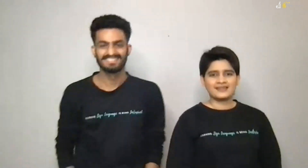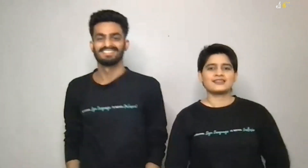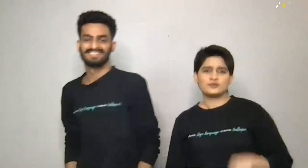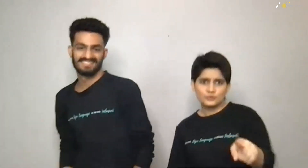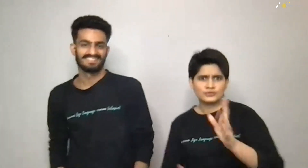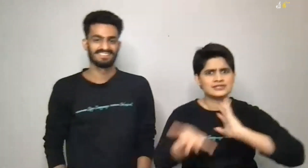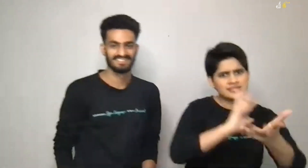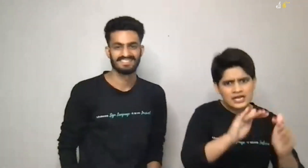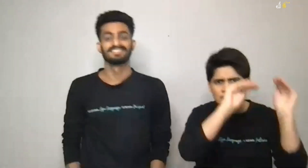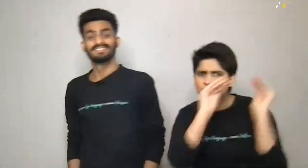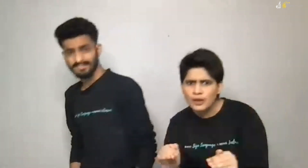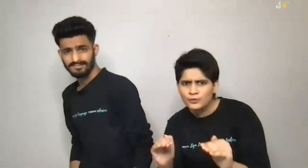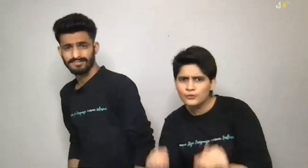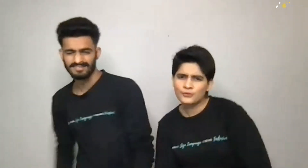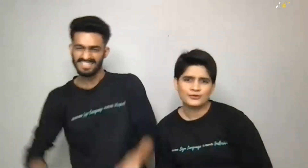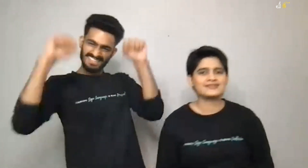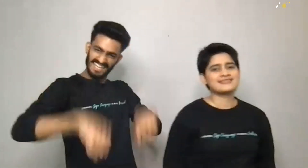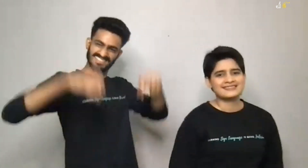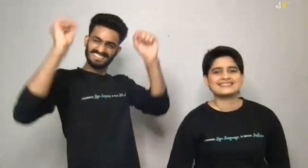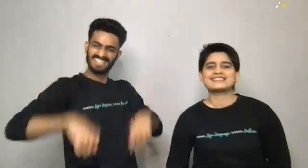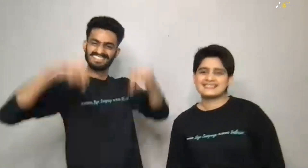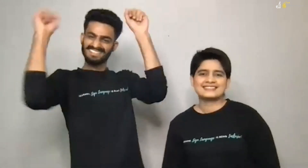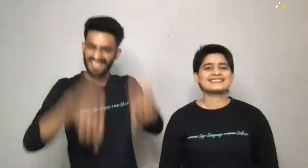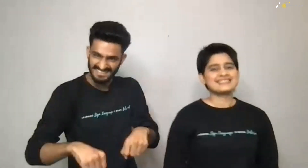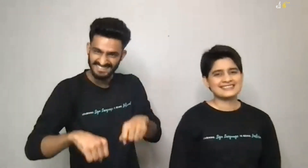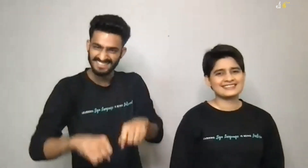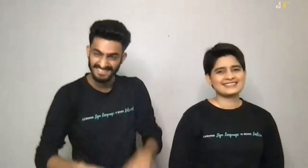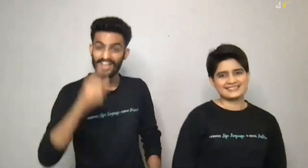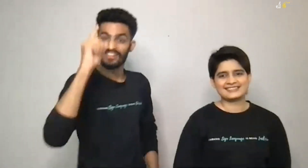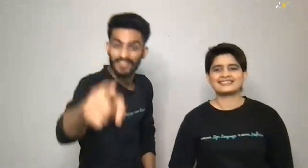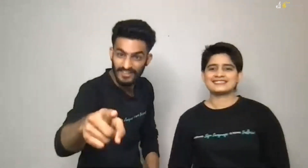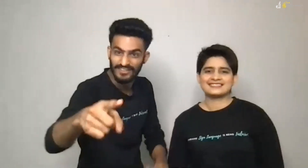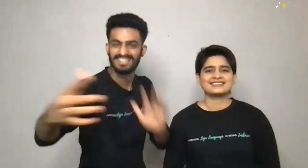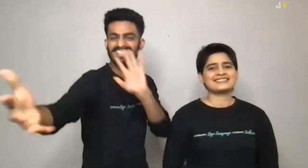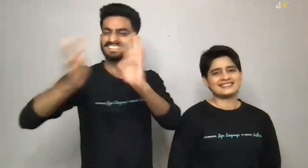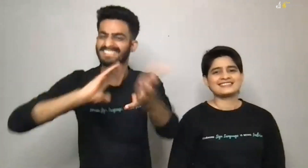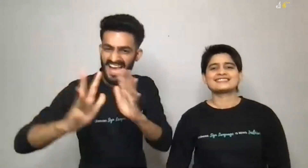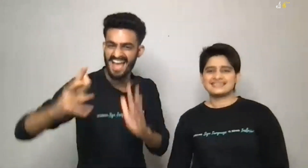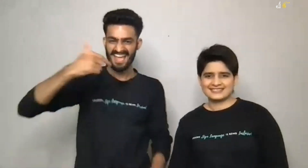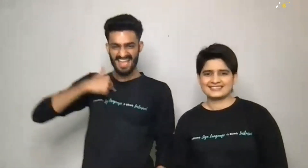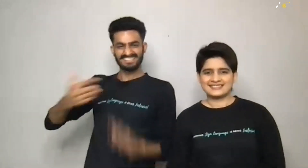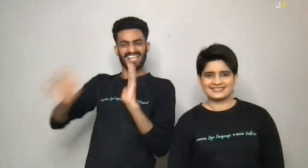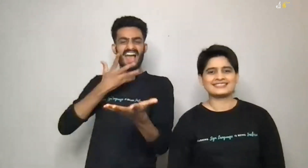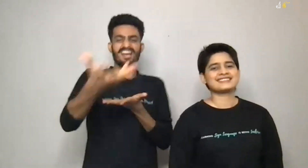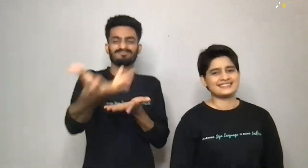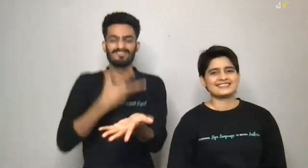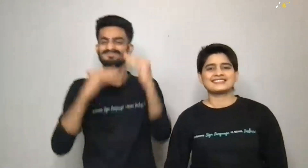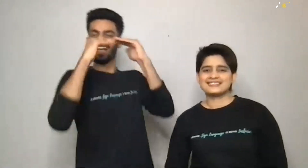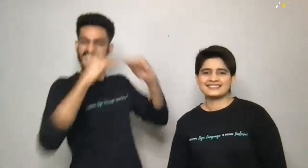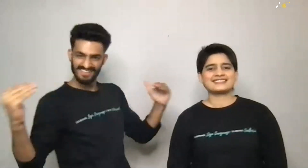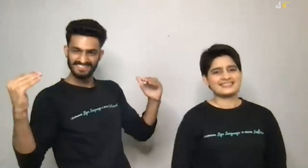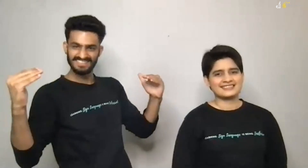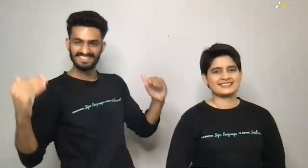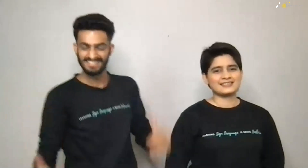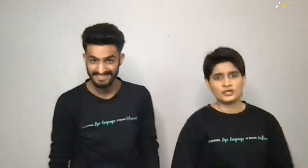learn, learn, learn. You want to support sign language? Yes, yes, yes. You sign,